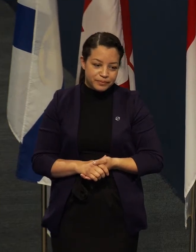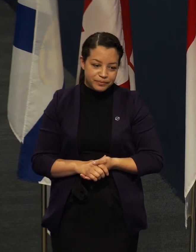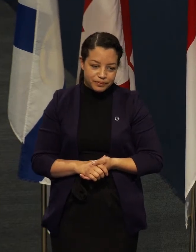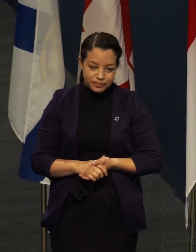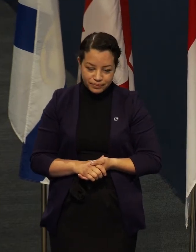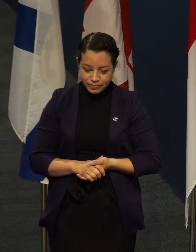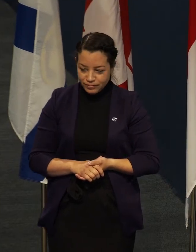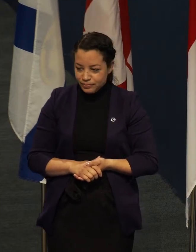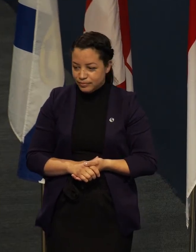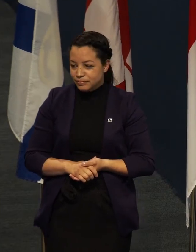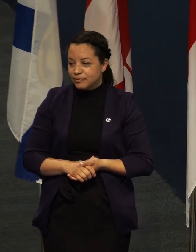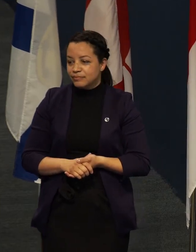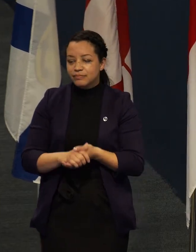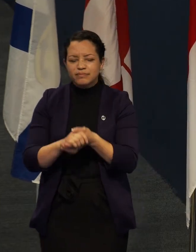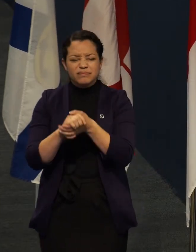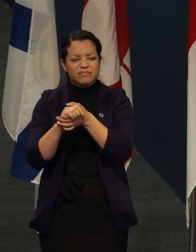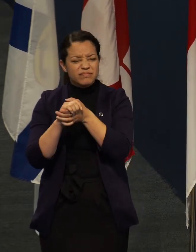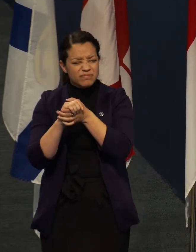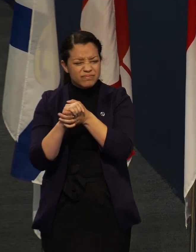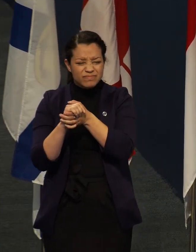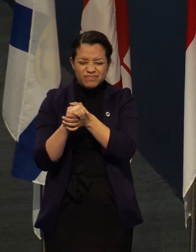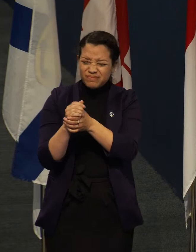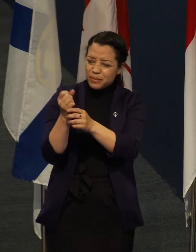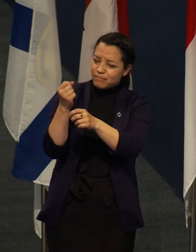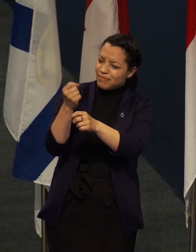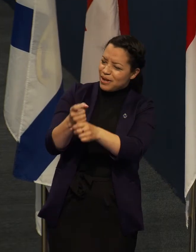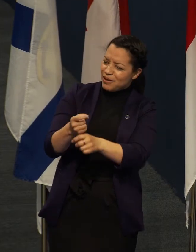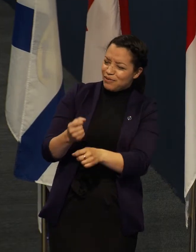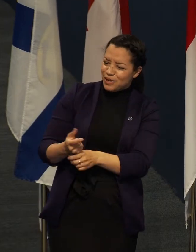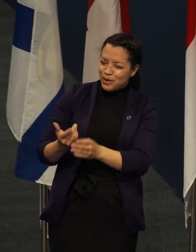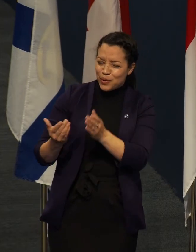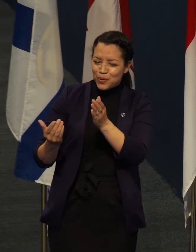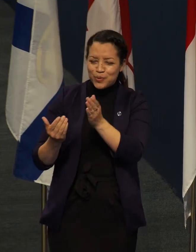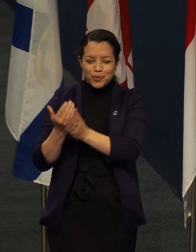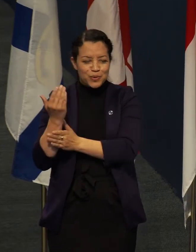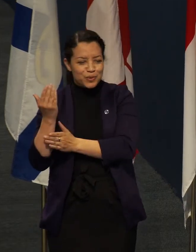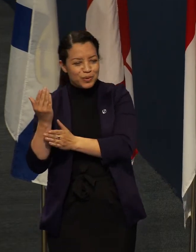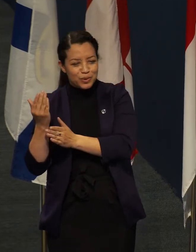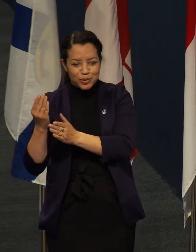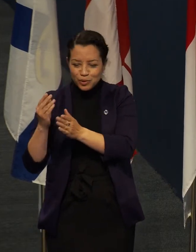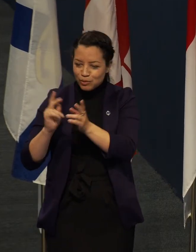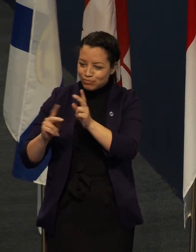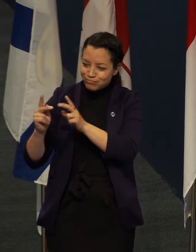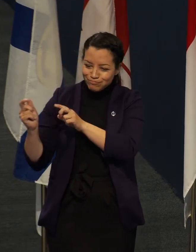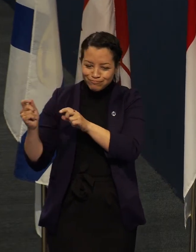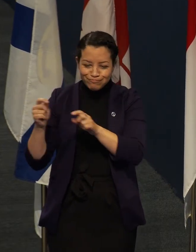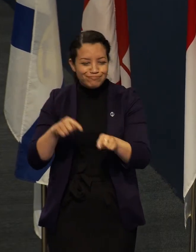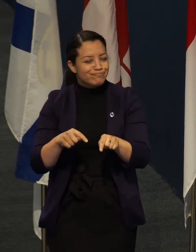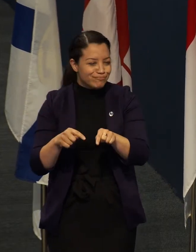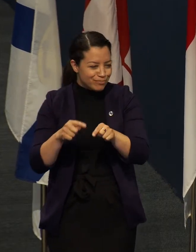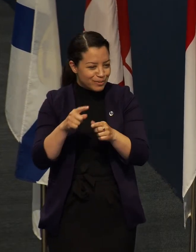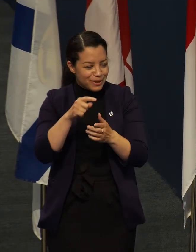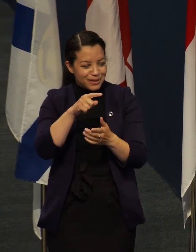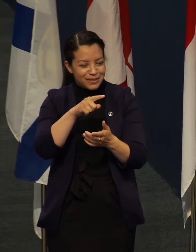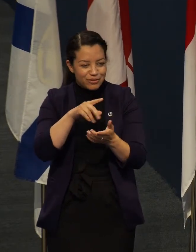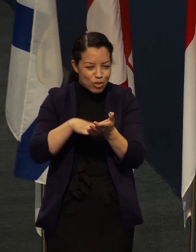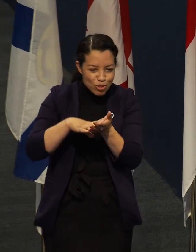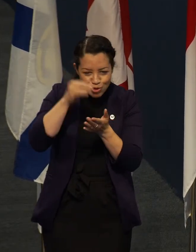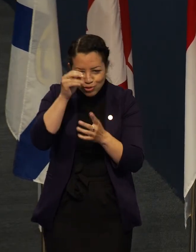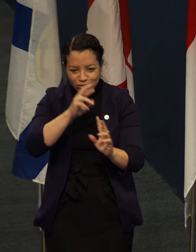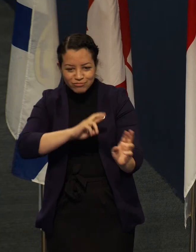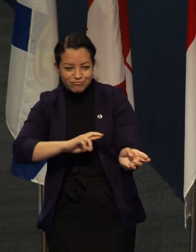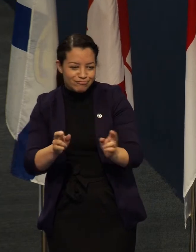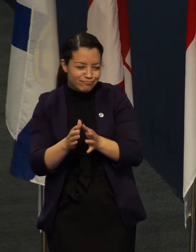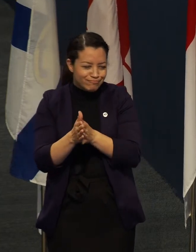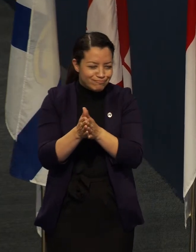Each year, our campus welcomes new learners, all eager, many anxious, but each filled with lots of enthusiasm as they begin their